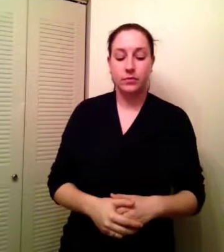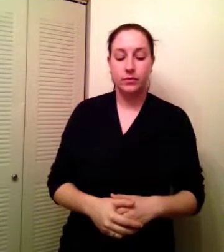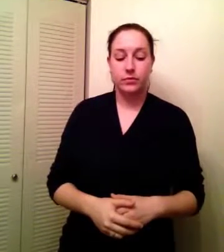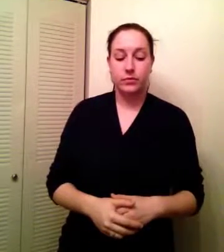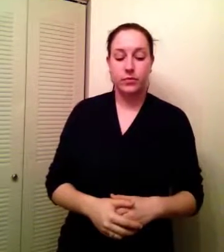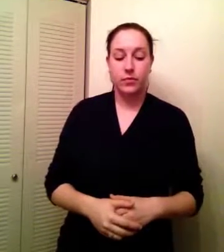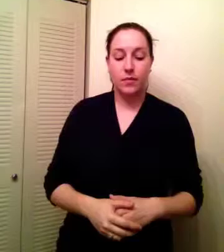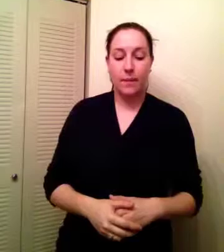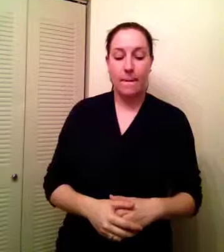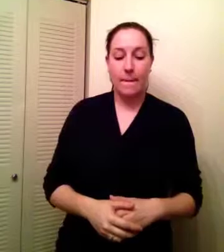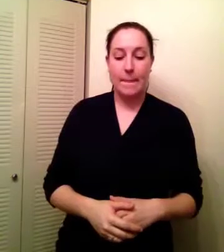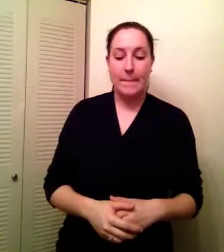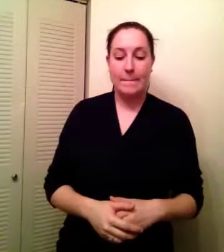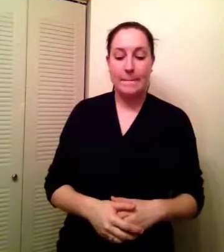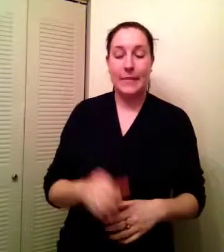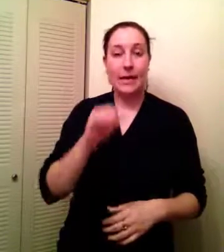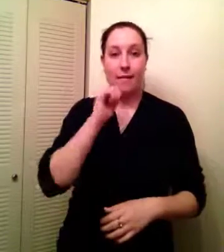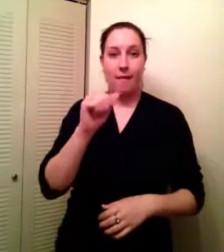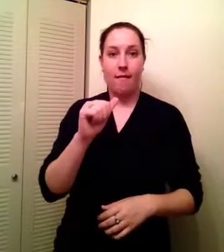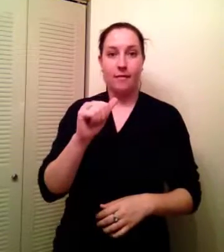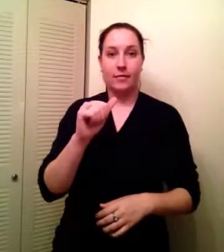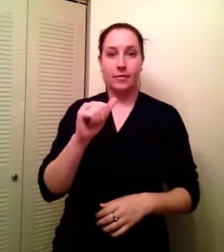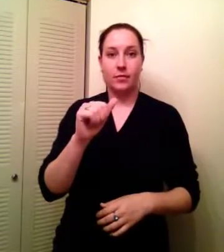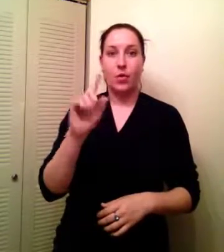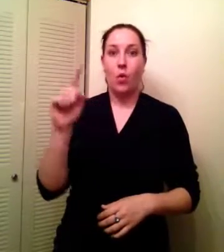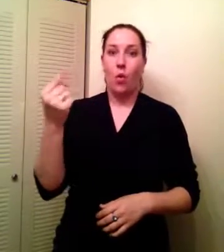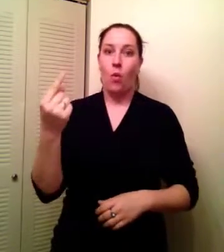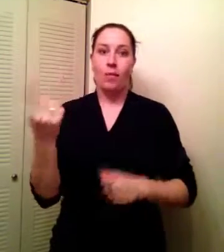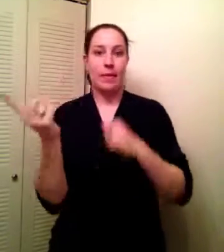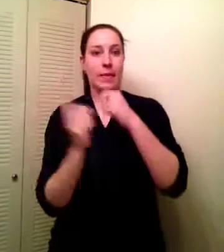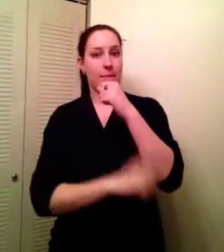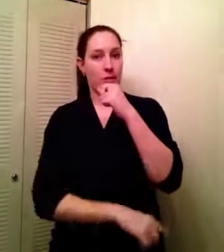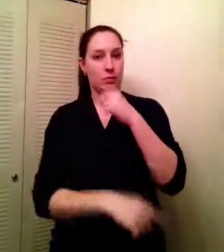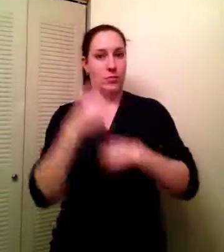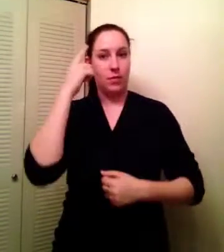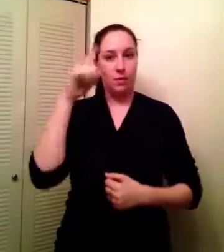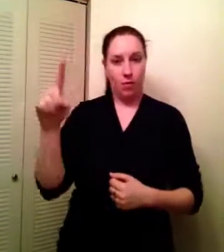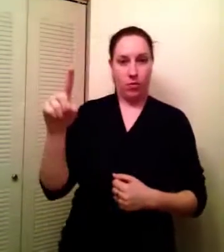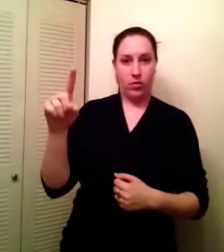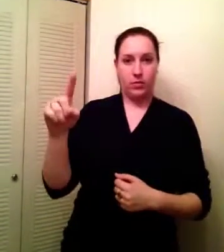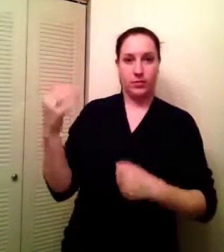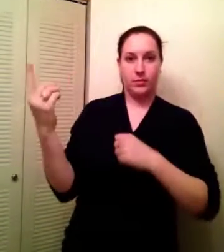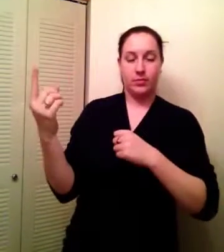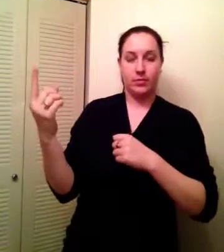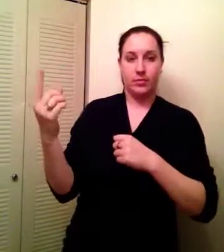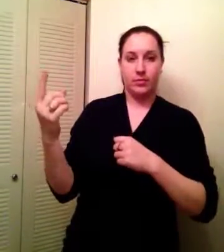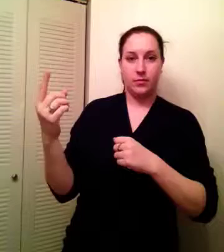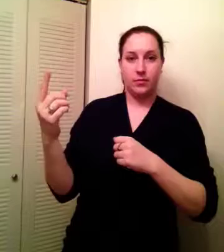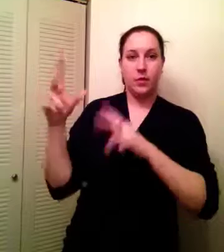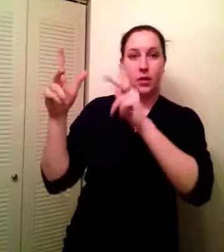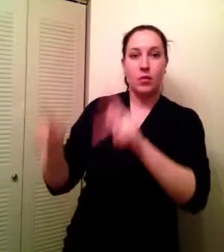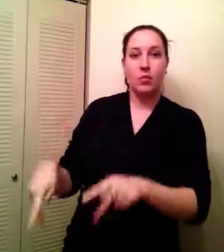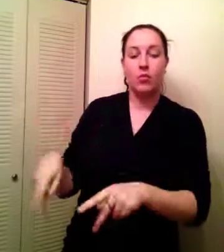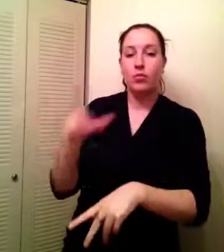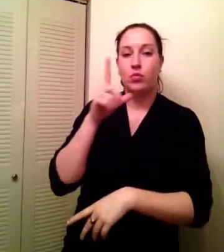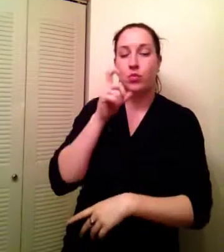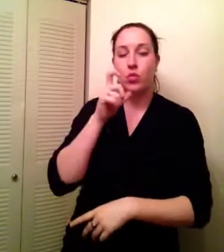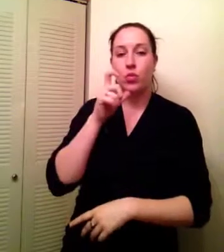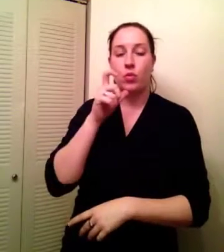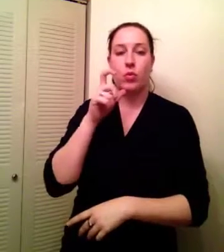the person, but reintegrate them. The reintegration part is something we didn't talk about that much on Thursday, but when you're reading your chapter in